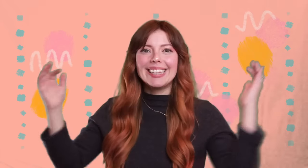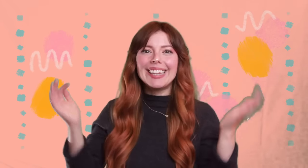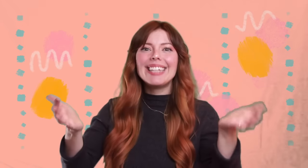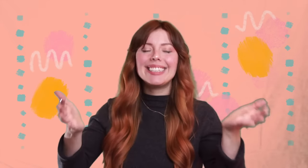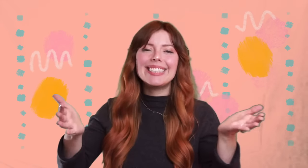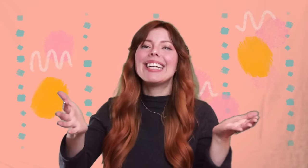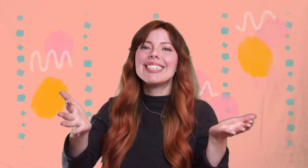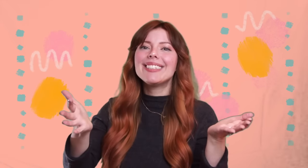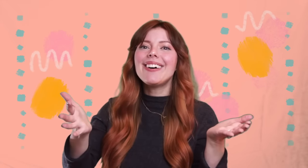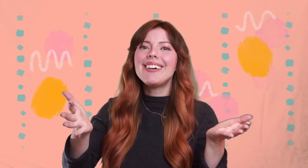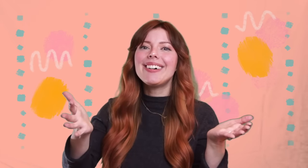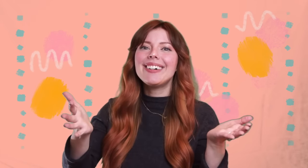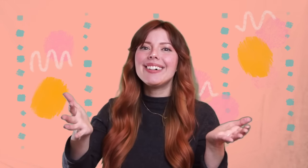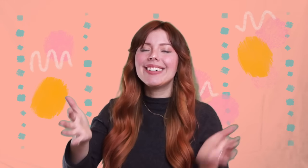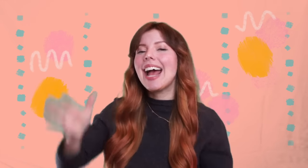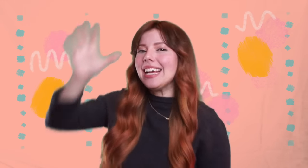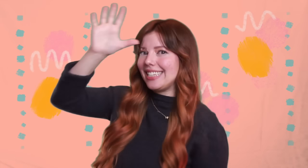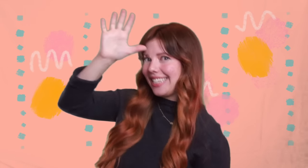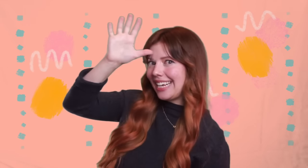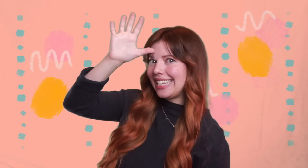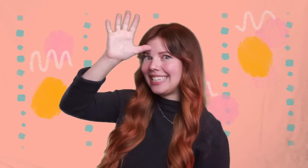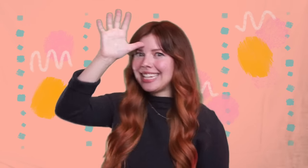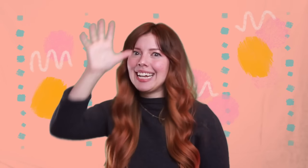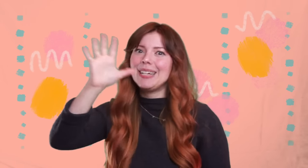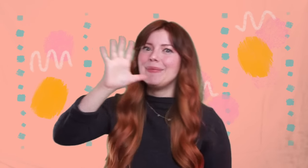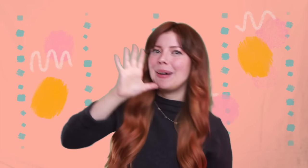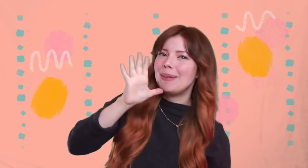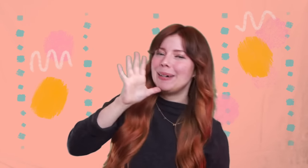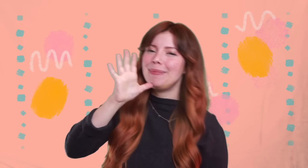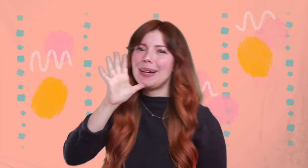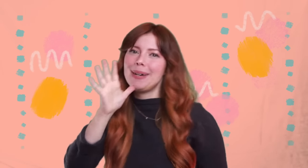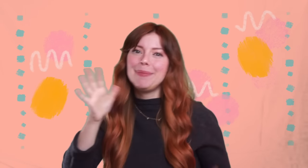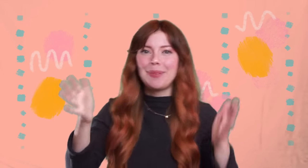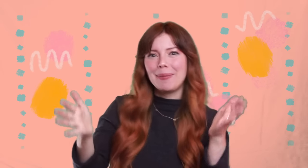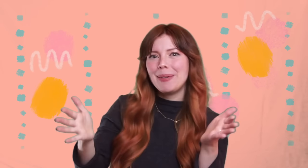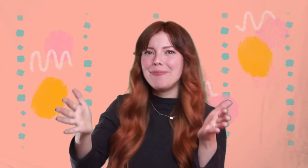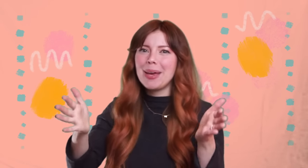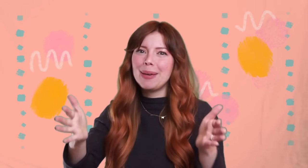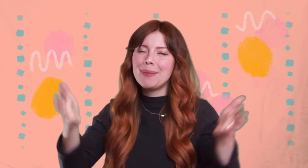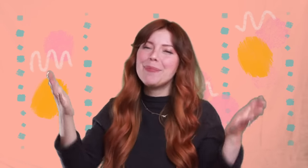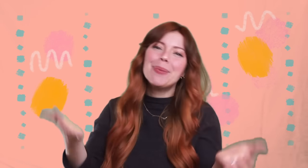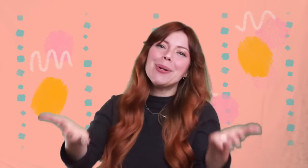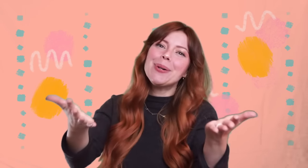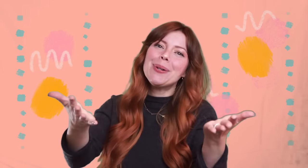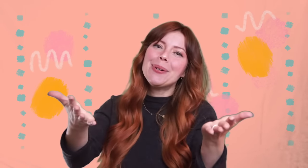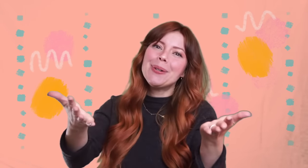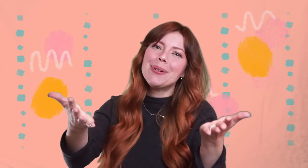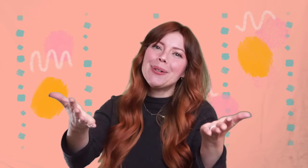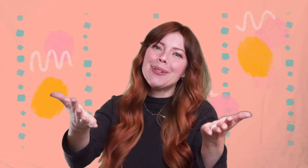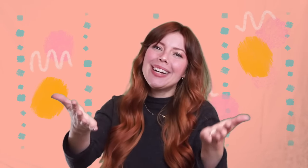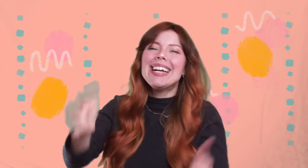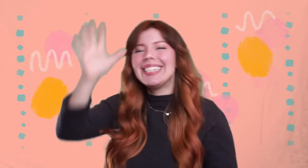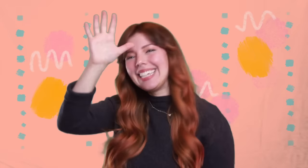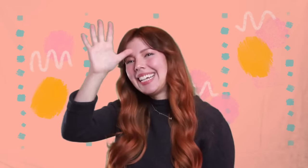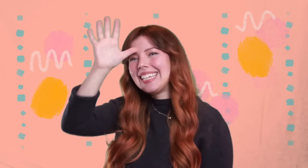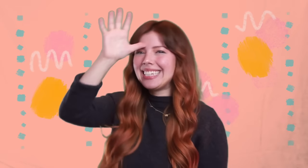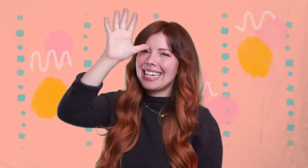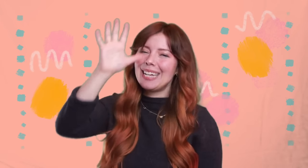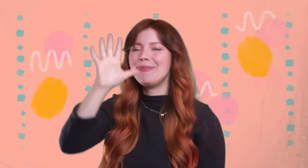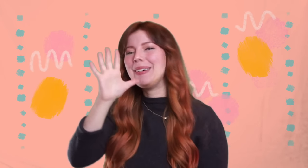Let's sing a song. Da da da da, mama, mama, baby, baby, boo. Da da da da, mama,